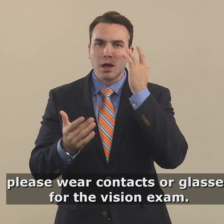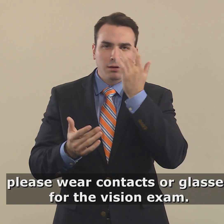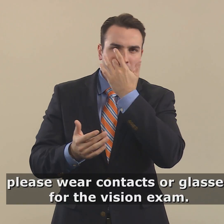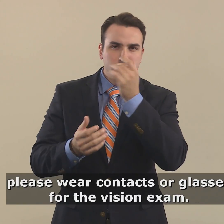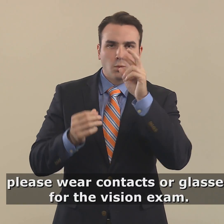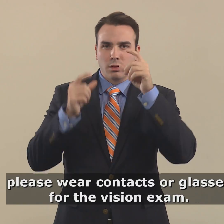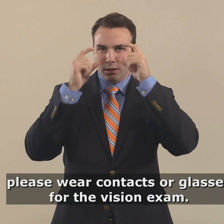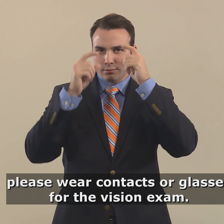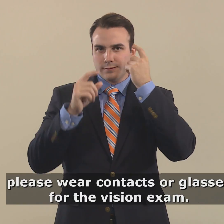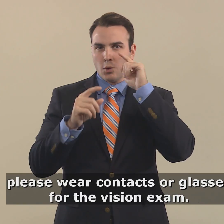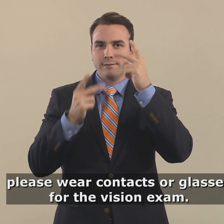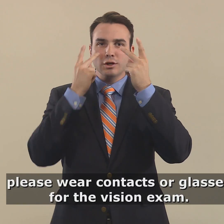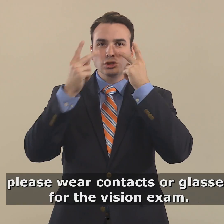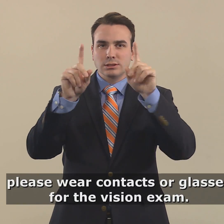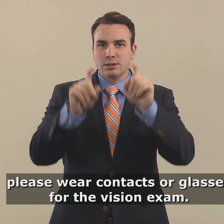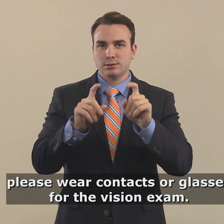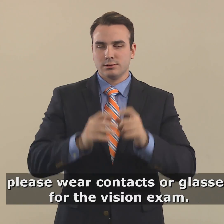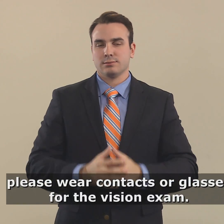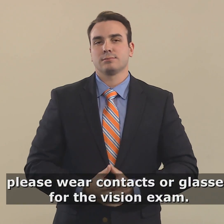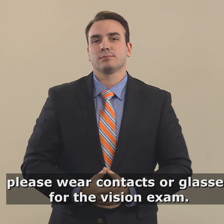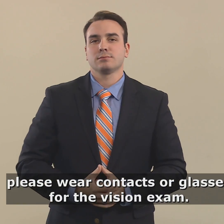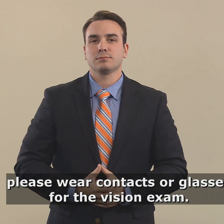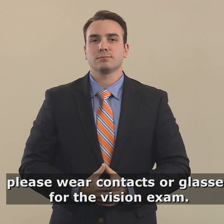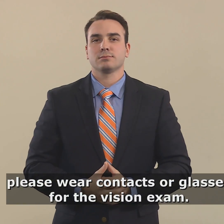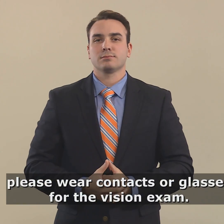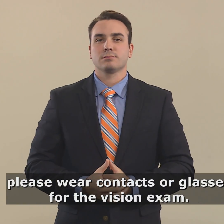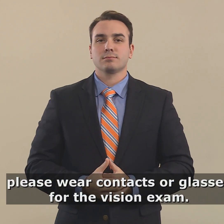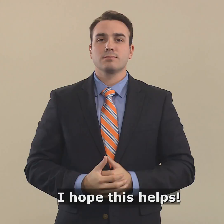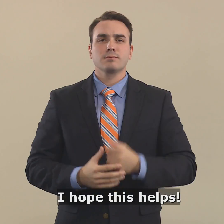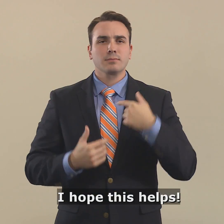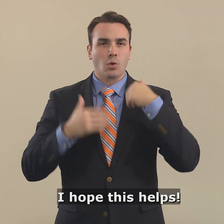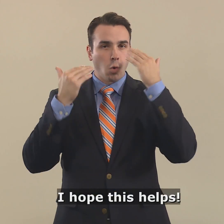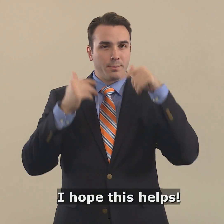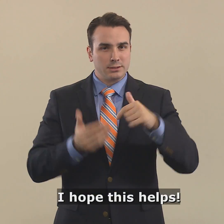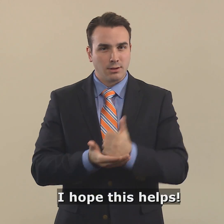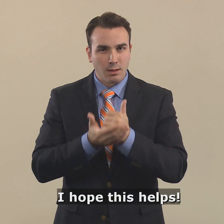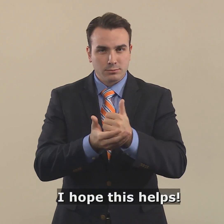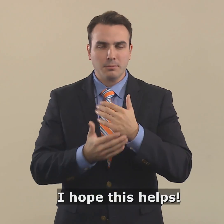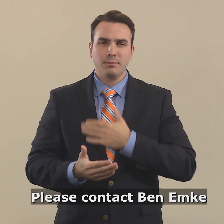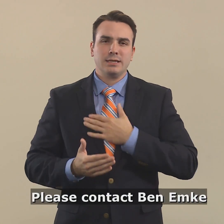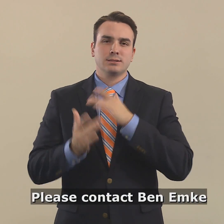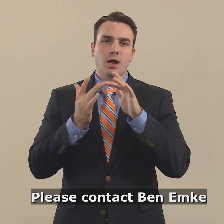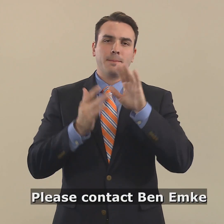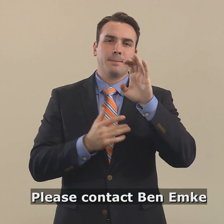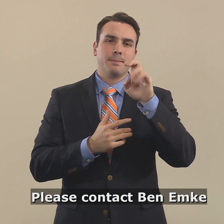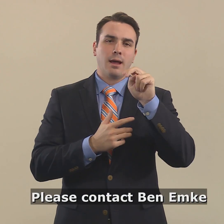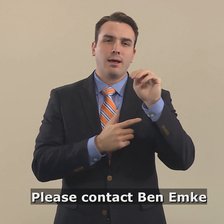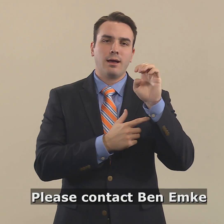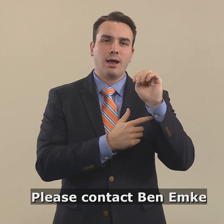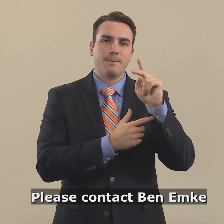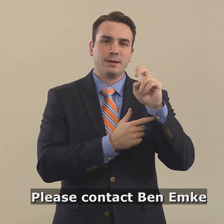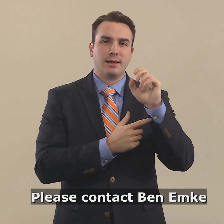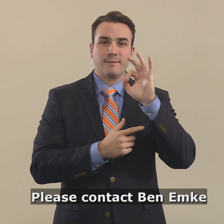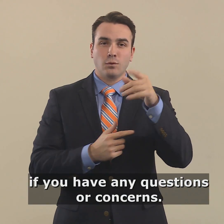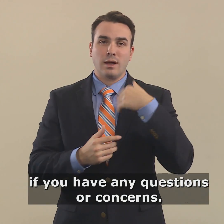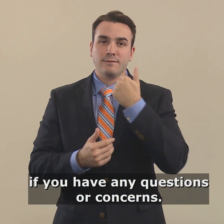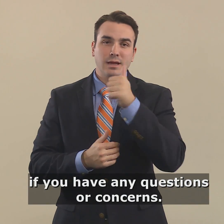contacts or glasses for the vision exam. I hope this helps. Please contact Ben Entke if you have